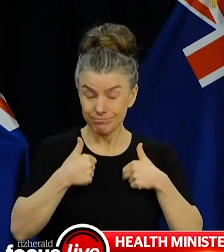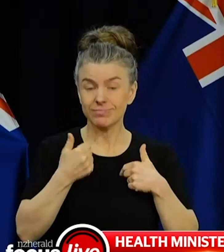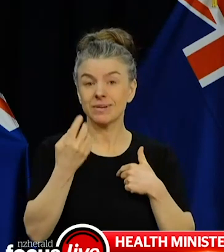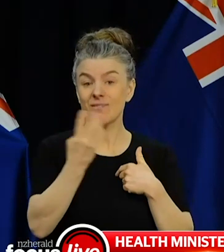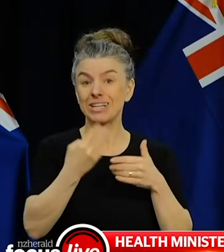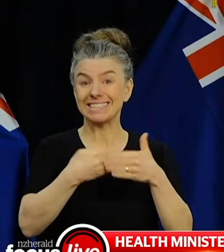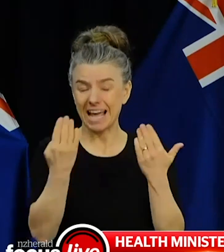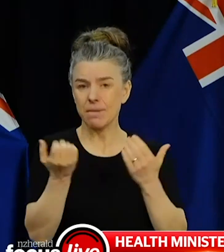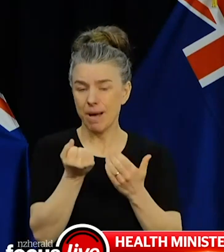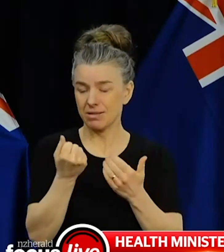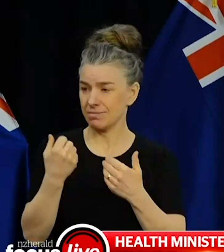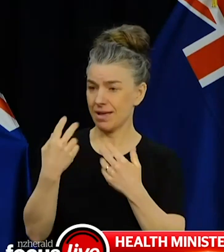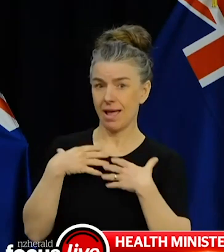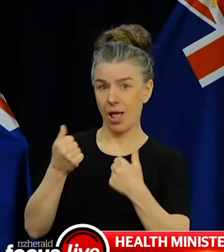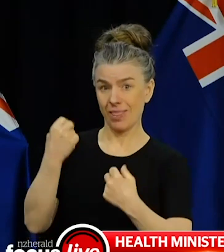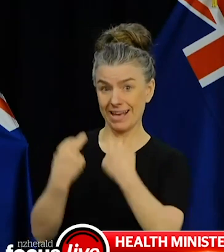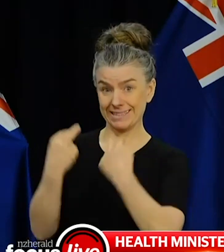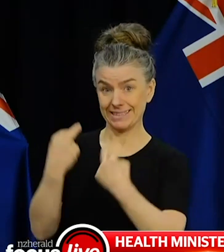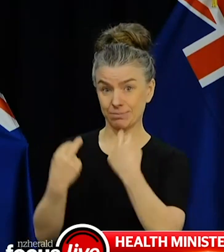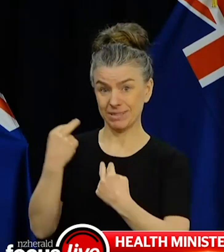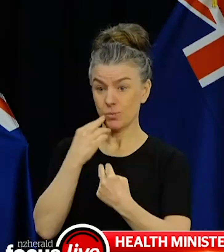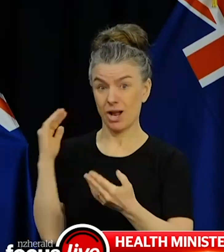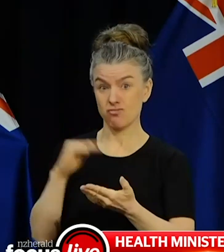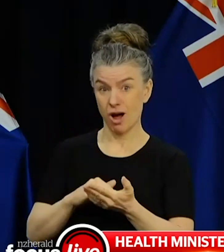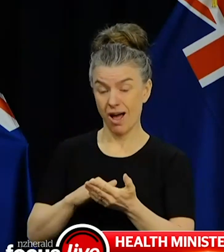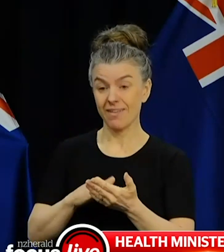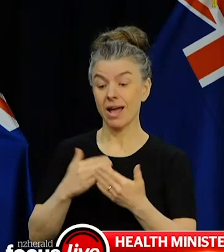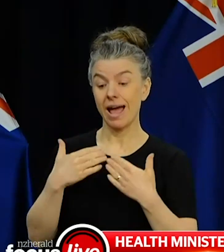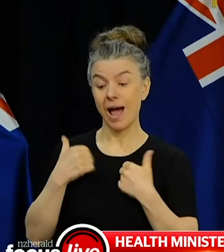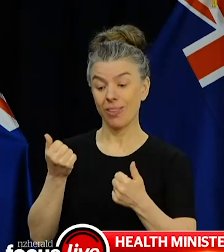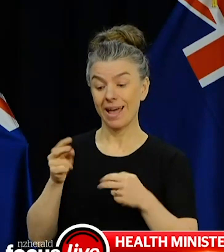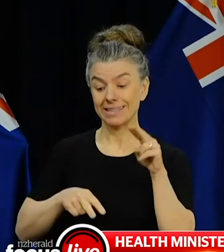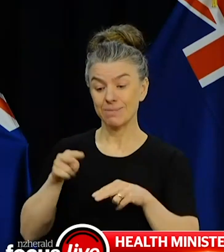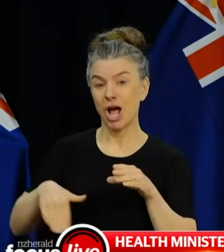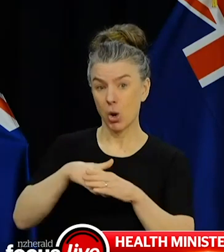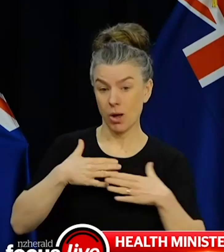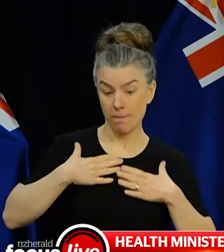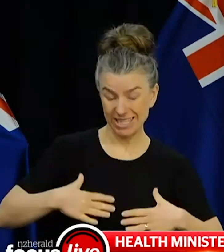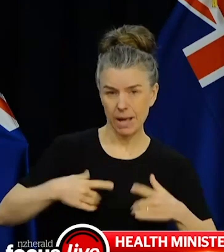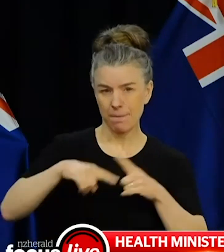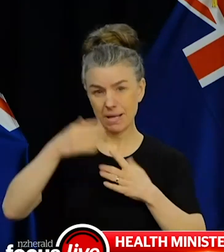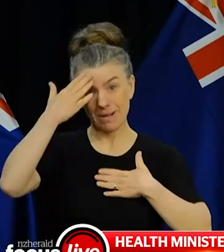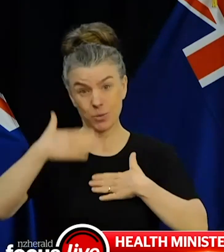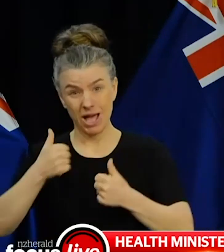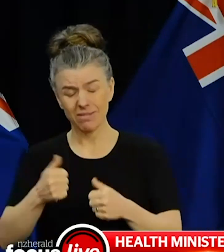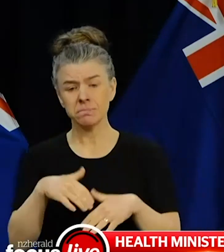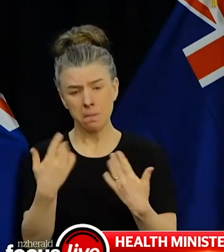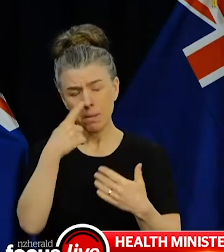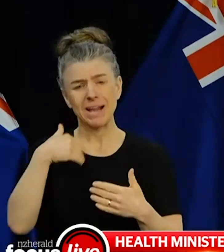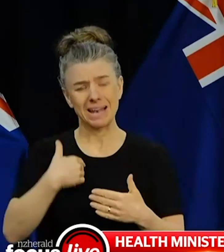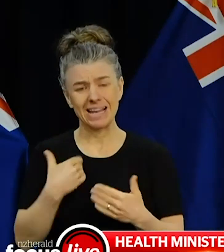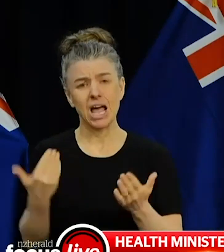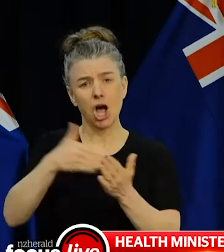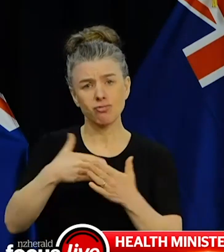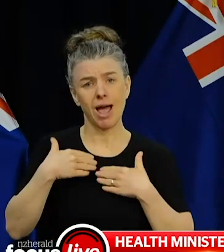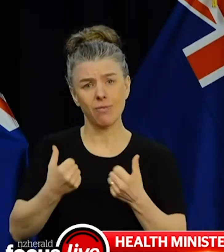on arrival, which covers both physical and mental well-being. Some people do require more health support, which